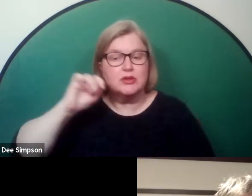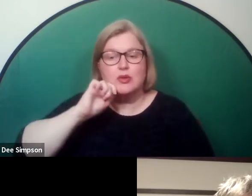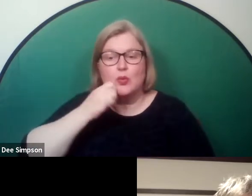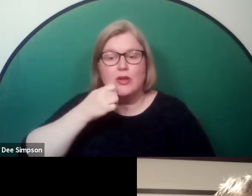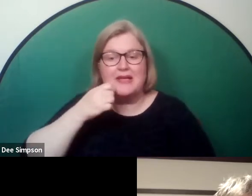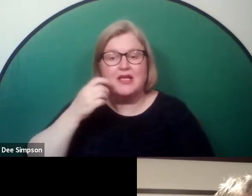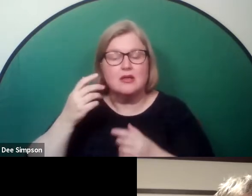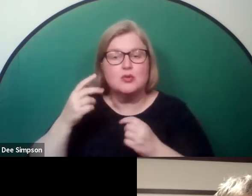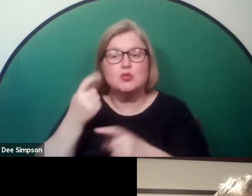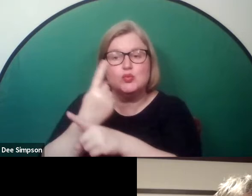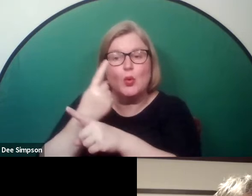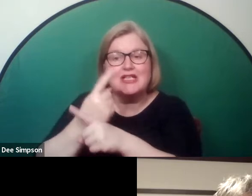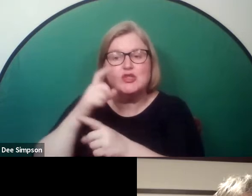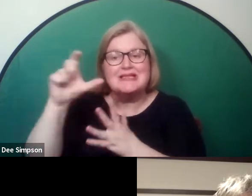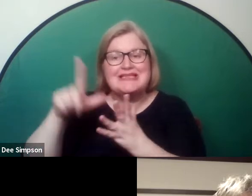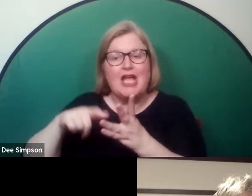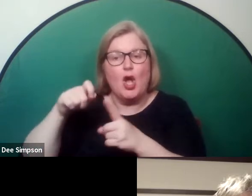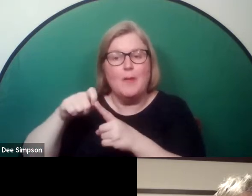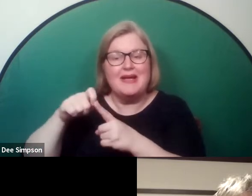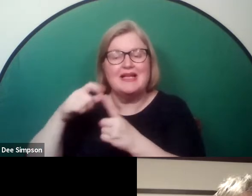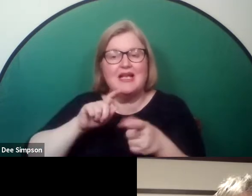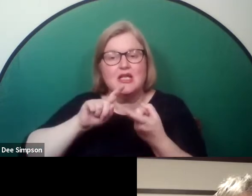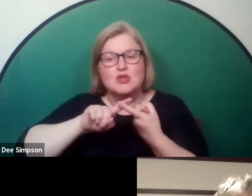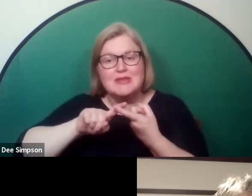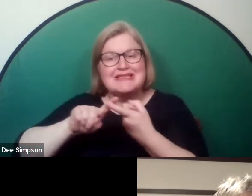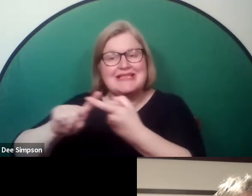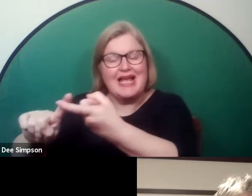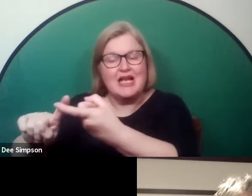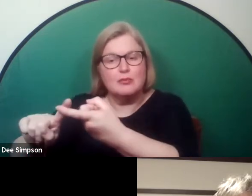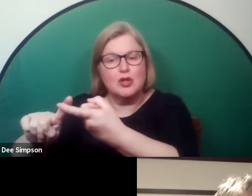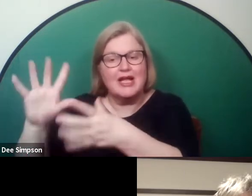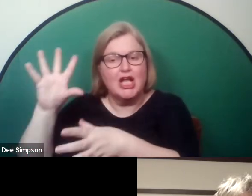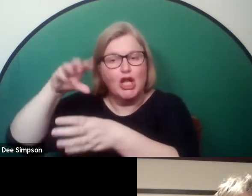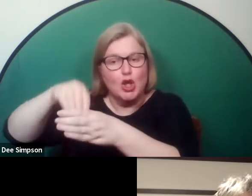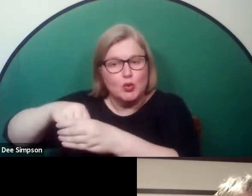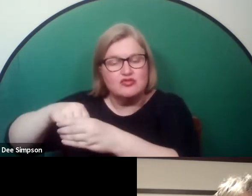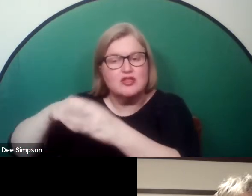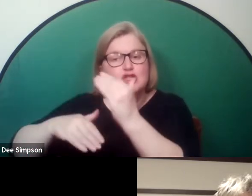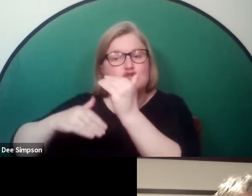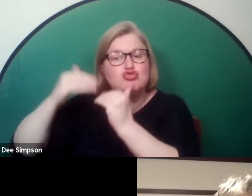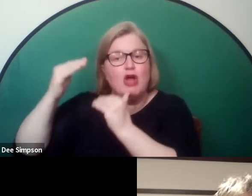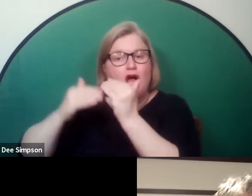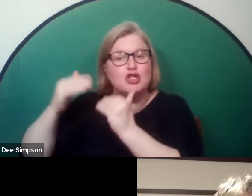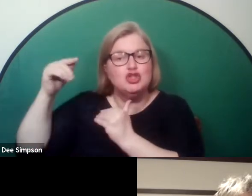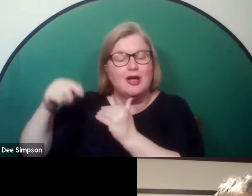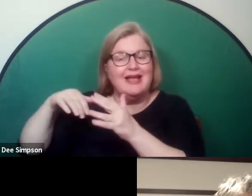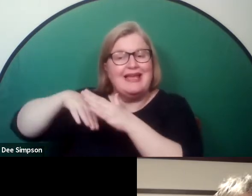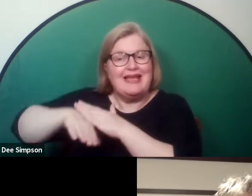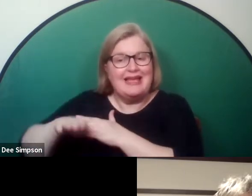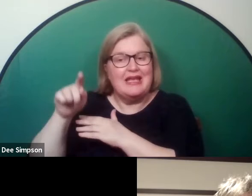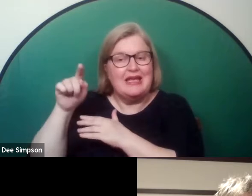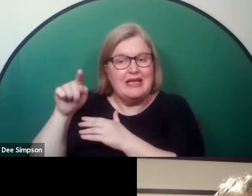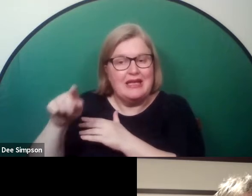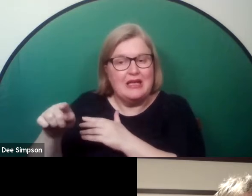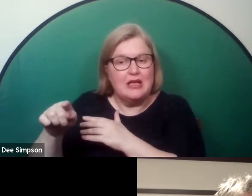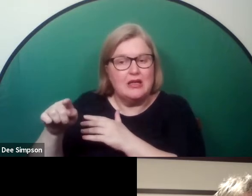is through sustainable and inclusive infrastructure at the Karachi Bus Rapid Transit